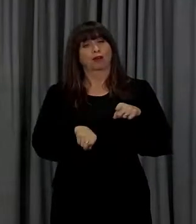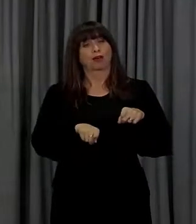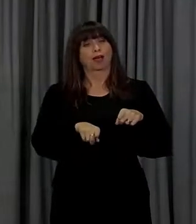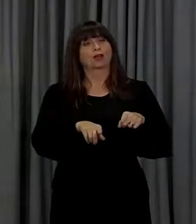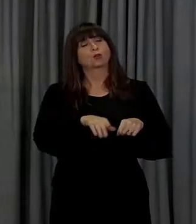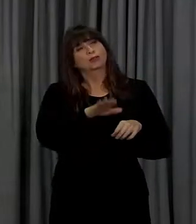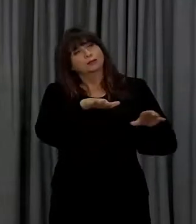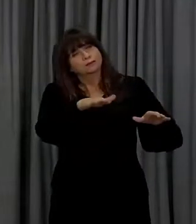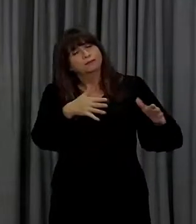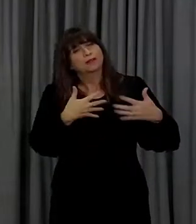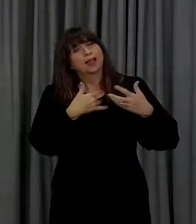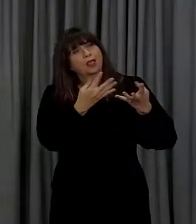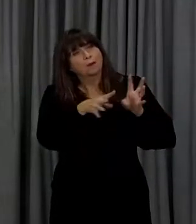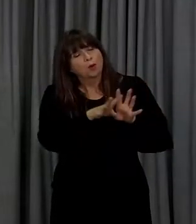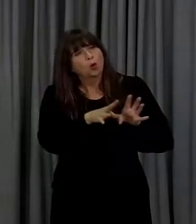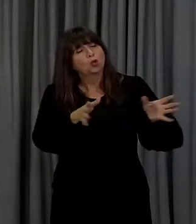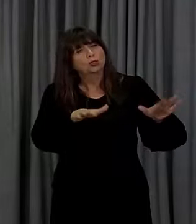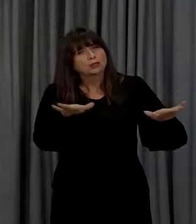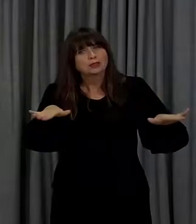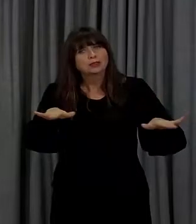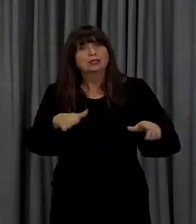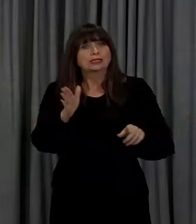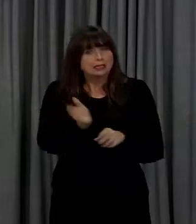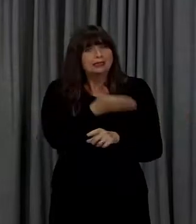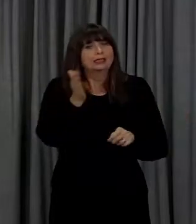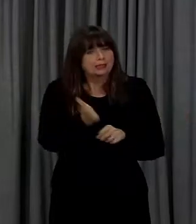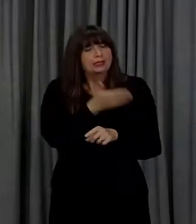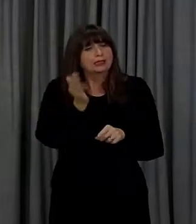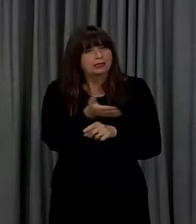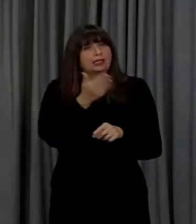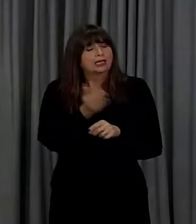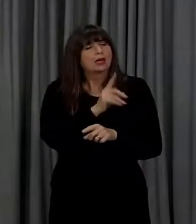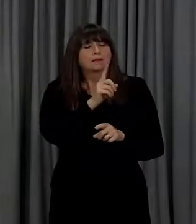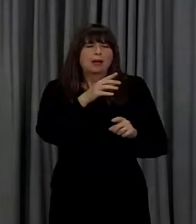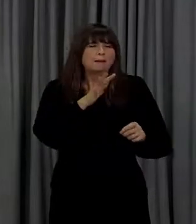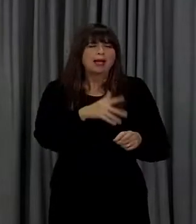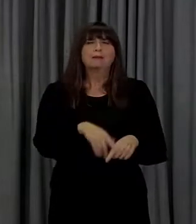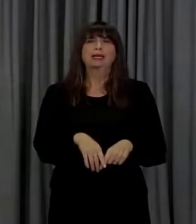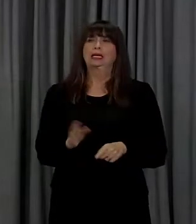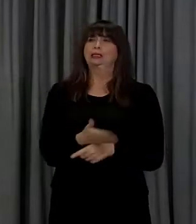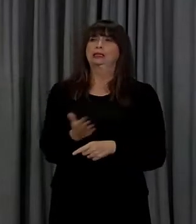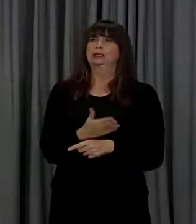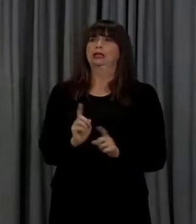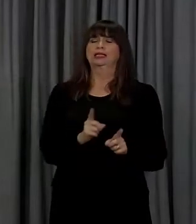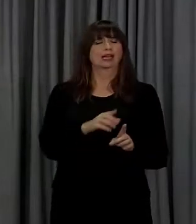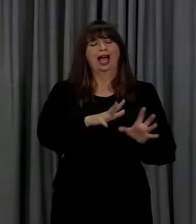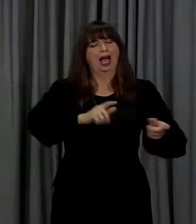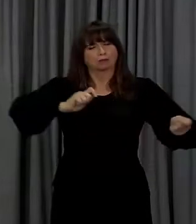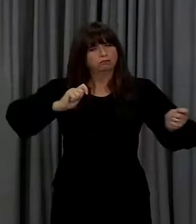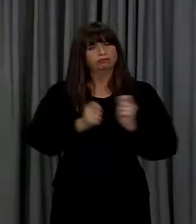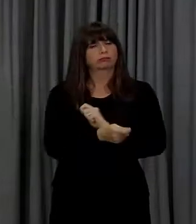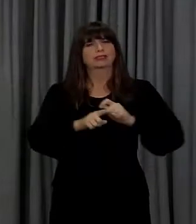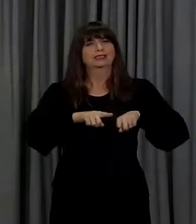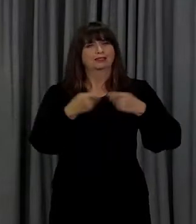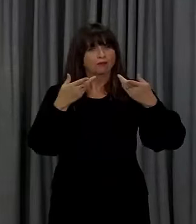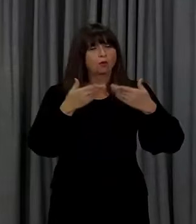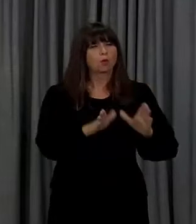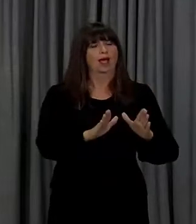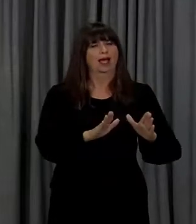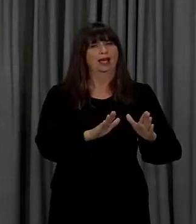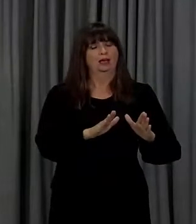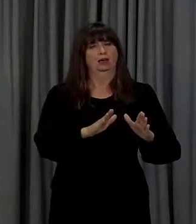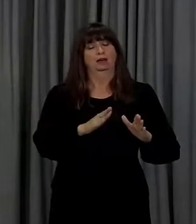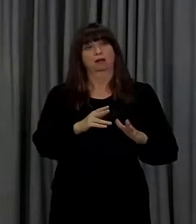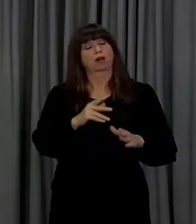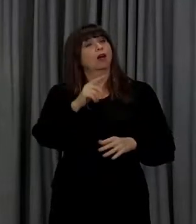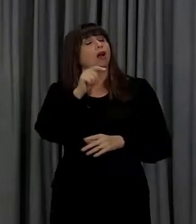encourage health boards to not just get through the numbers, but to change the way and to transform the way that they're providing those services, including,